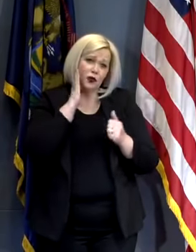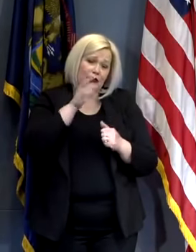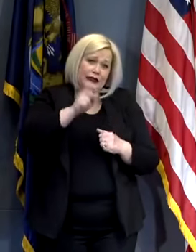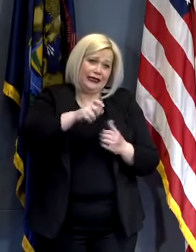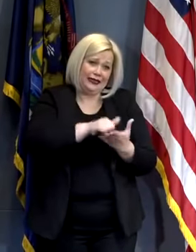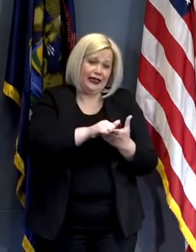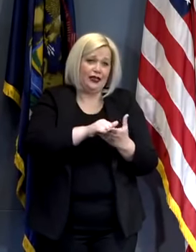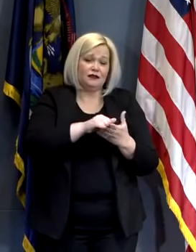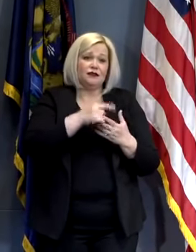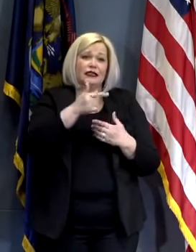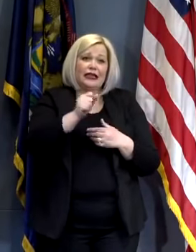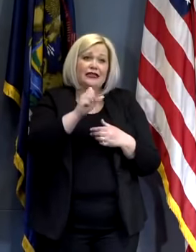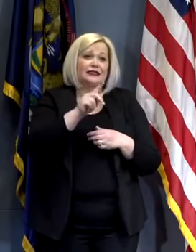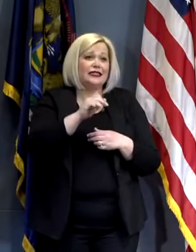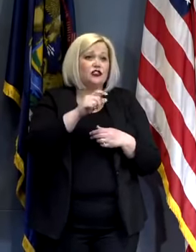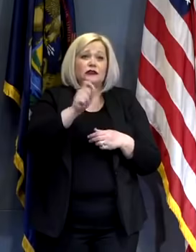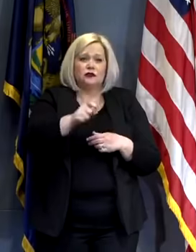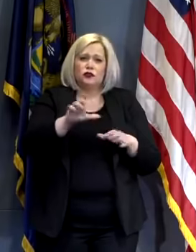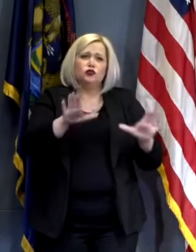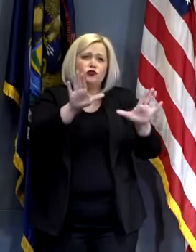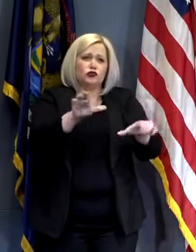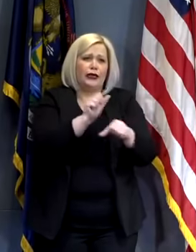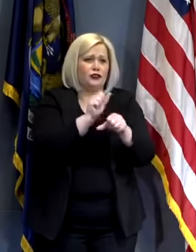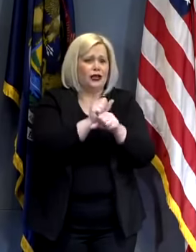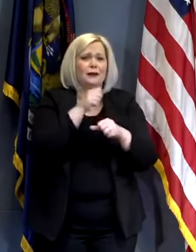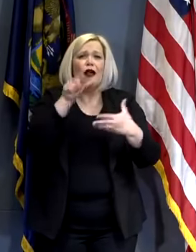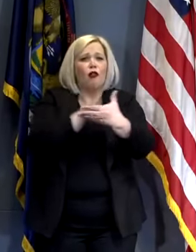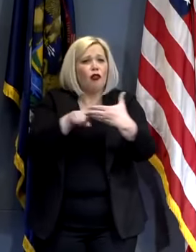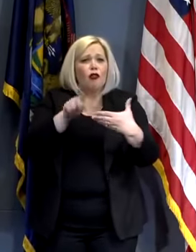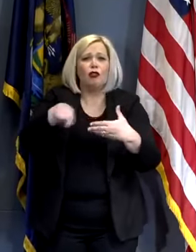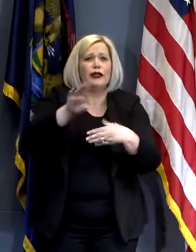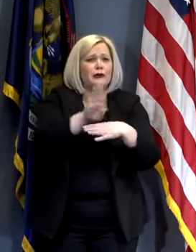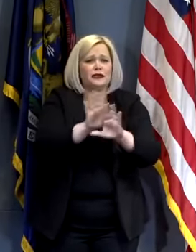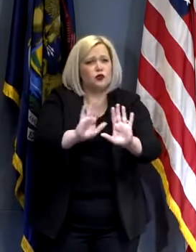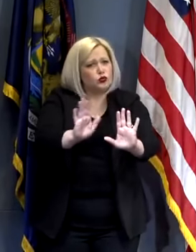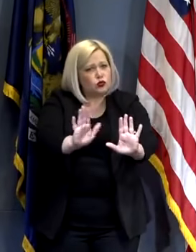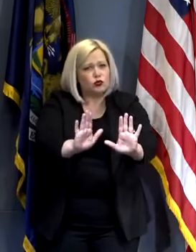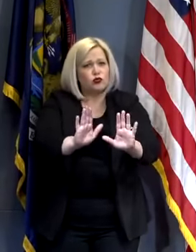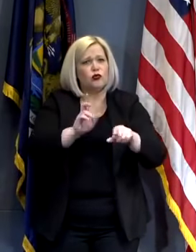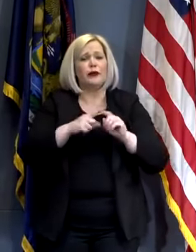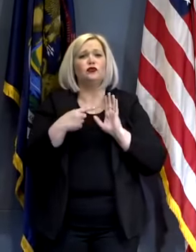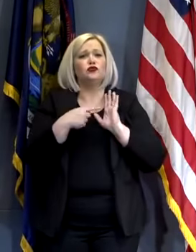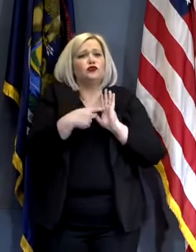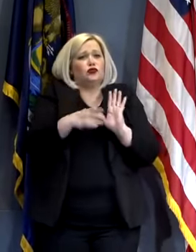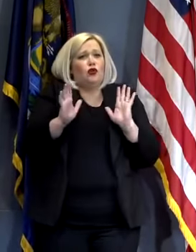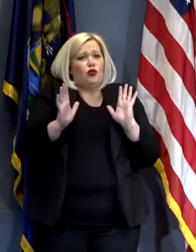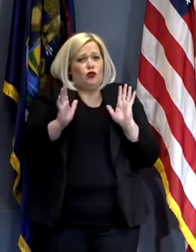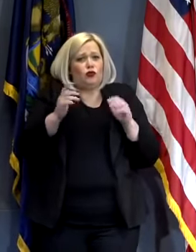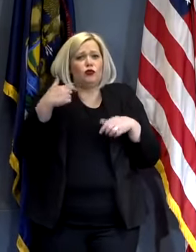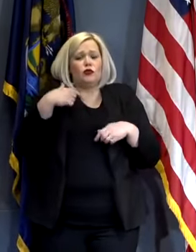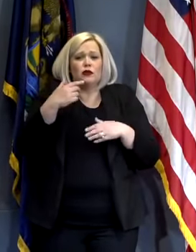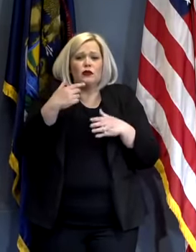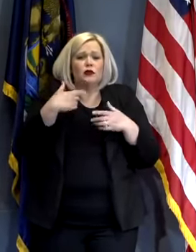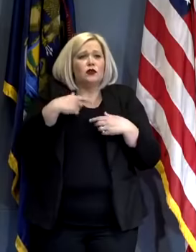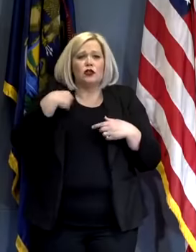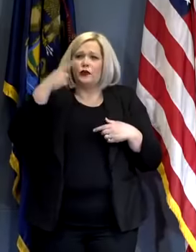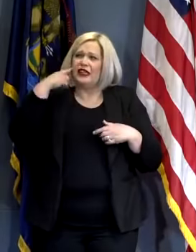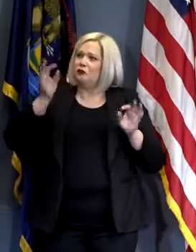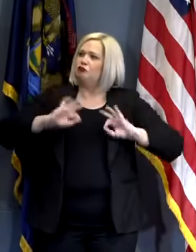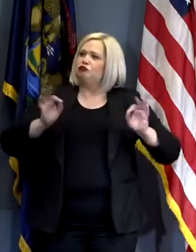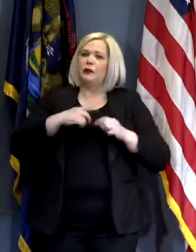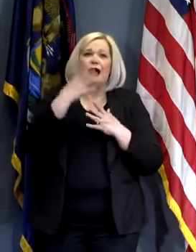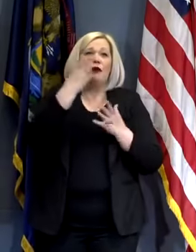do a great job. It was not a criticism of the industry. It was simply an example to show we overlap in ways that we don't even think about